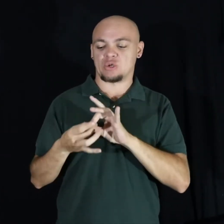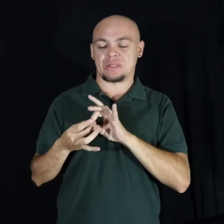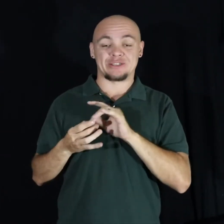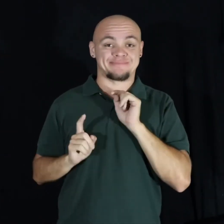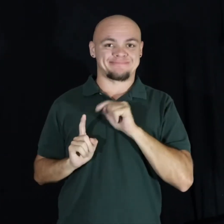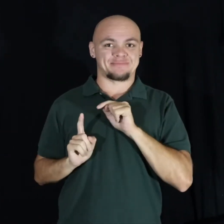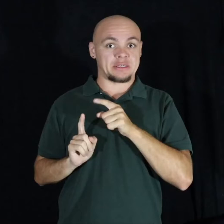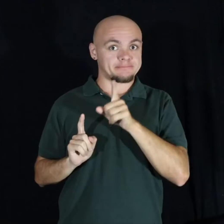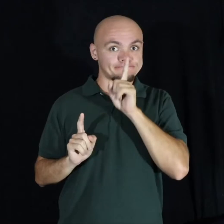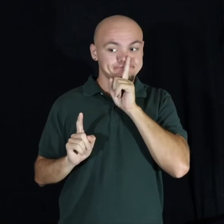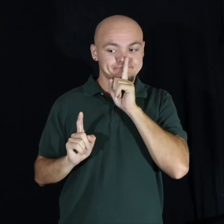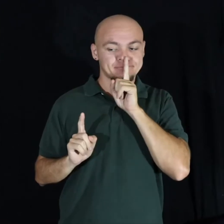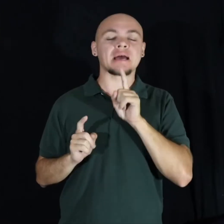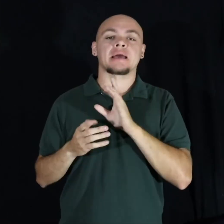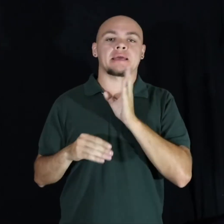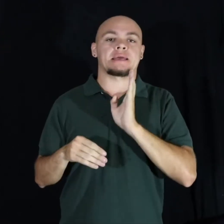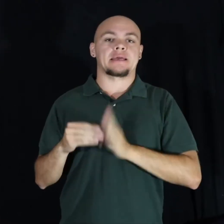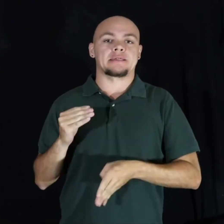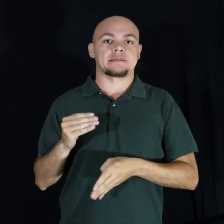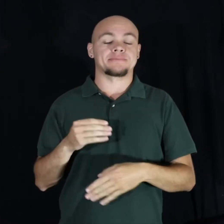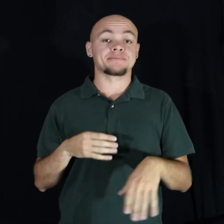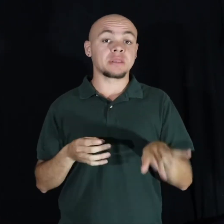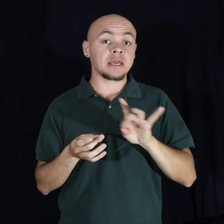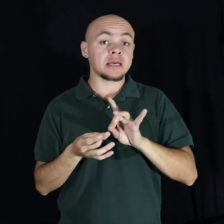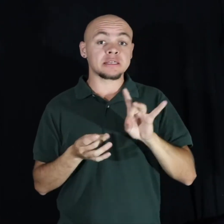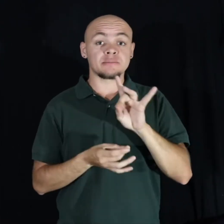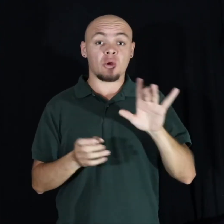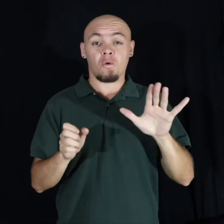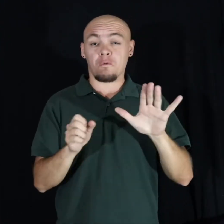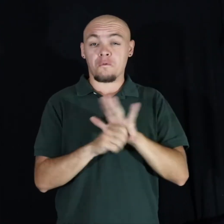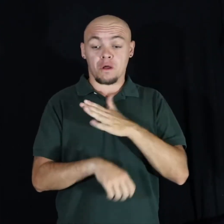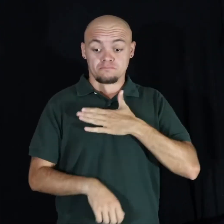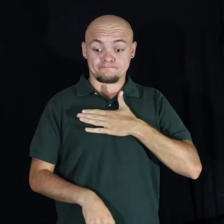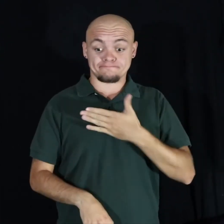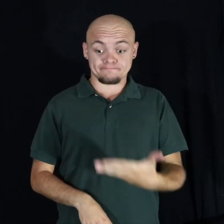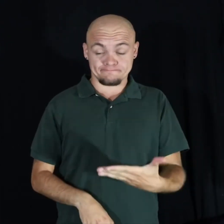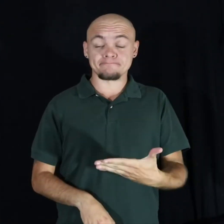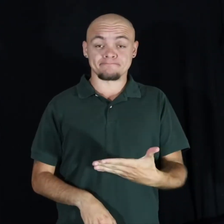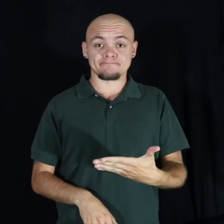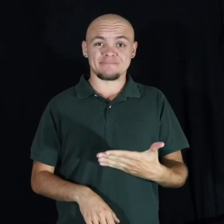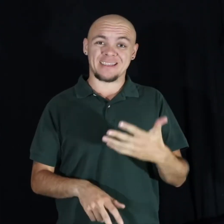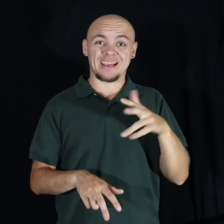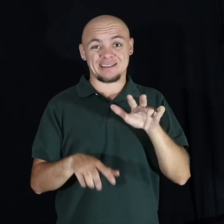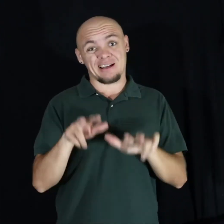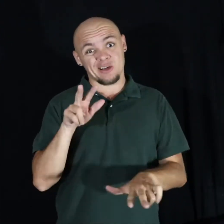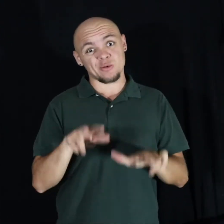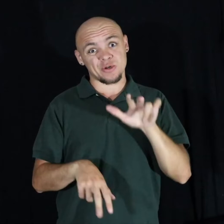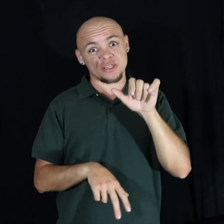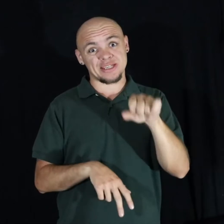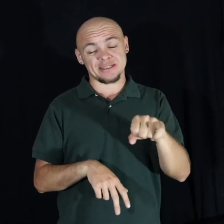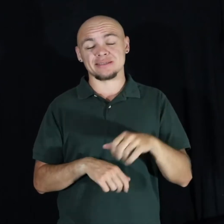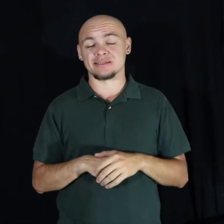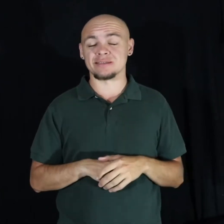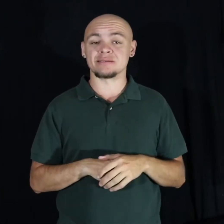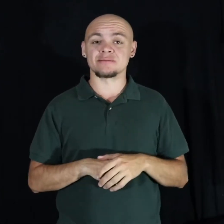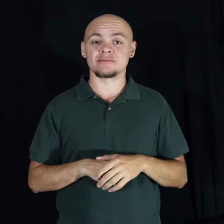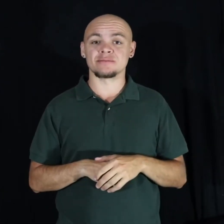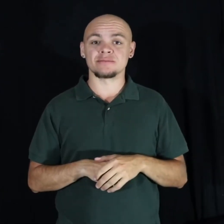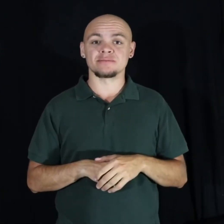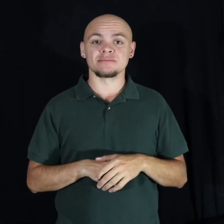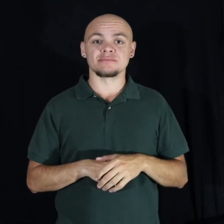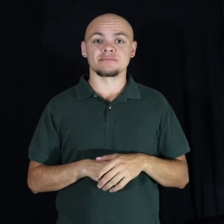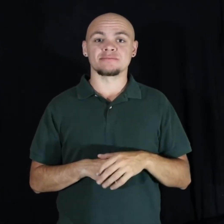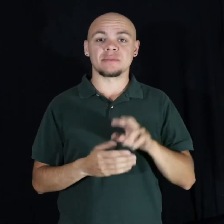relationship. So in a spirit of full disclosure, and to make things as awkward as possible, I'm actually going